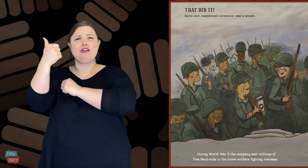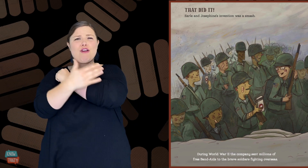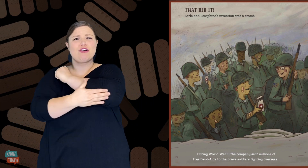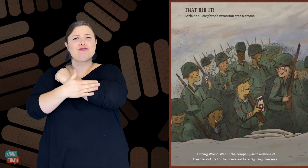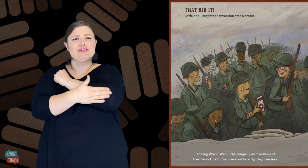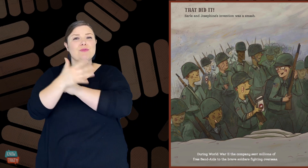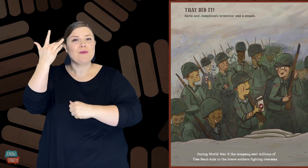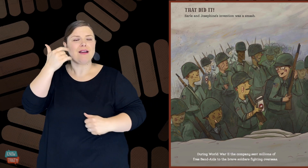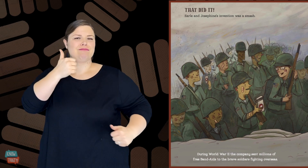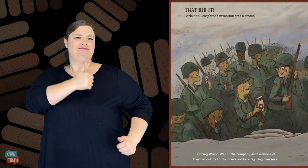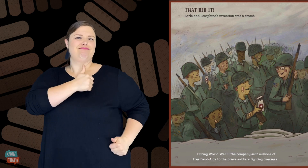overseas.